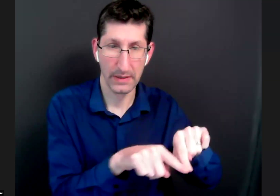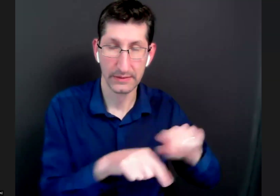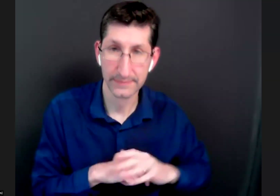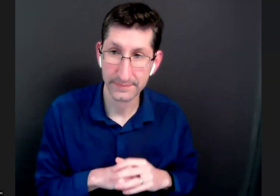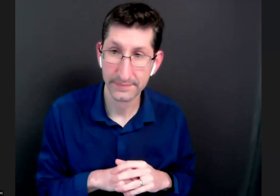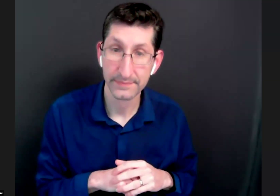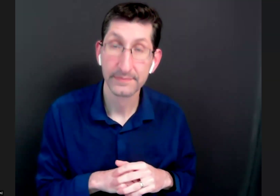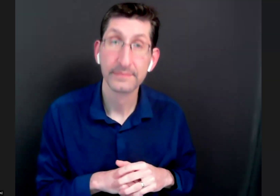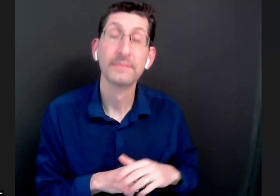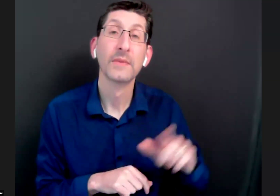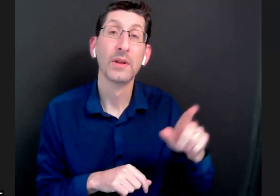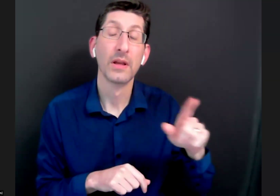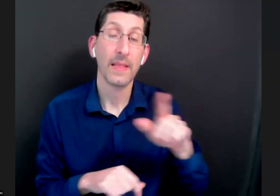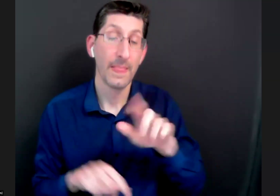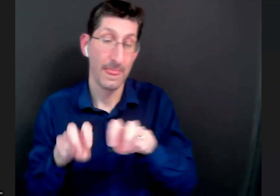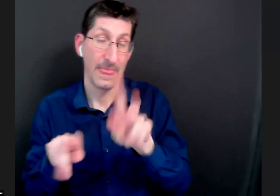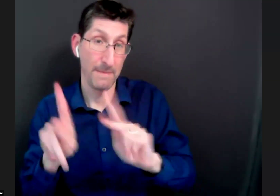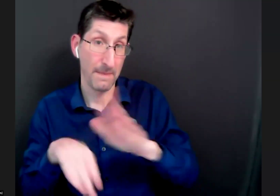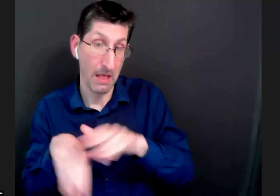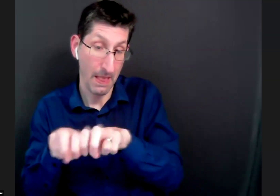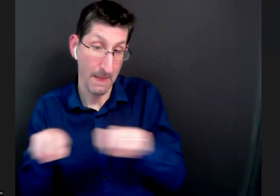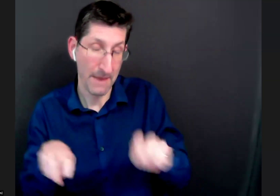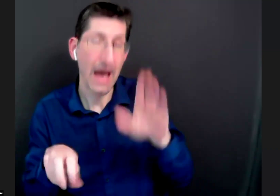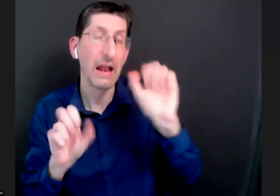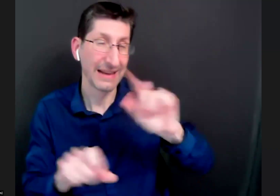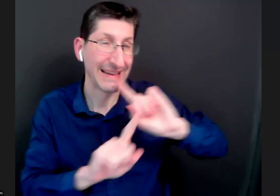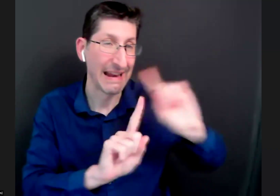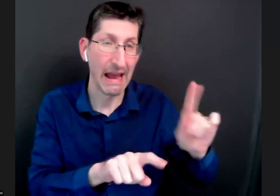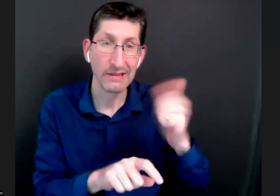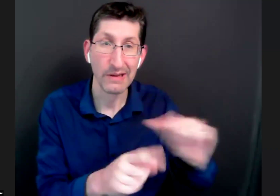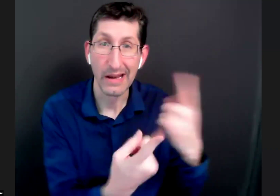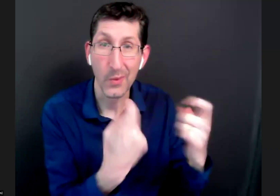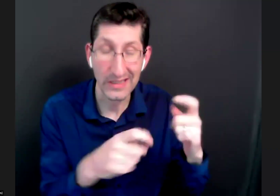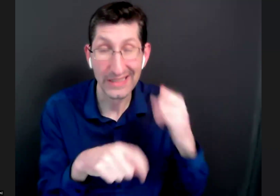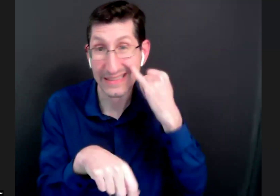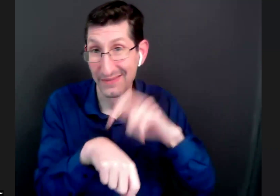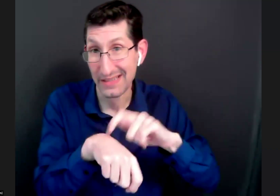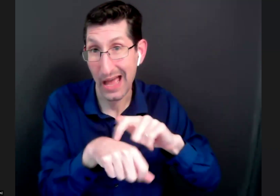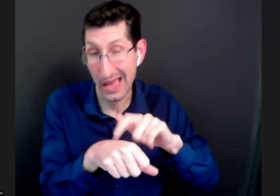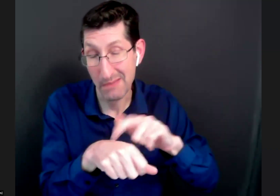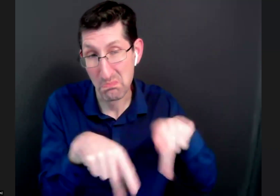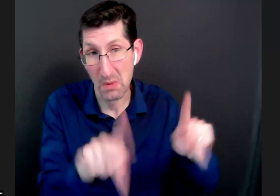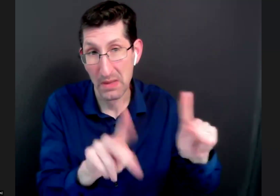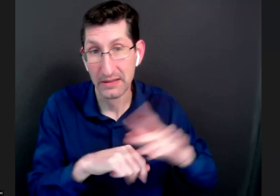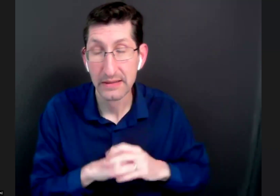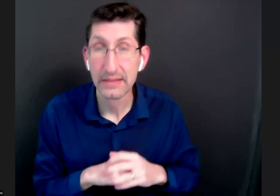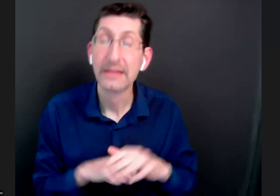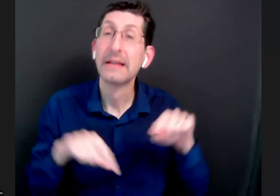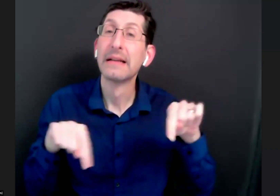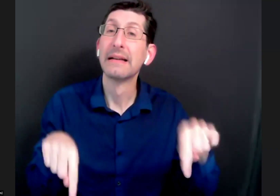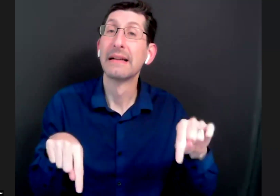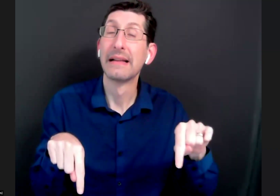These questions will be answered by the panelists as time allows during the live event. This training session